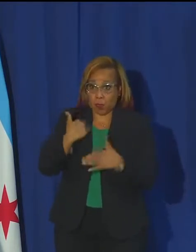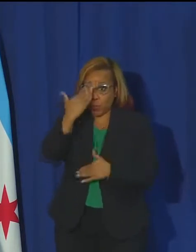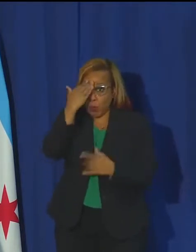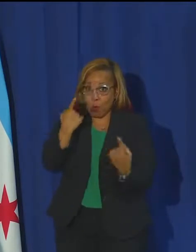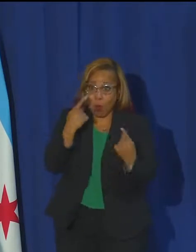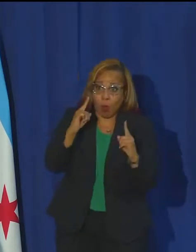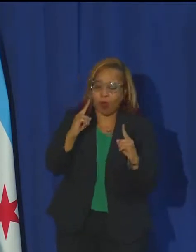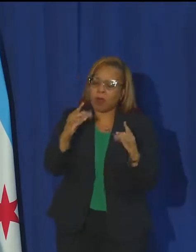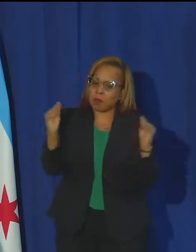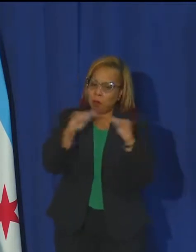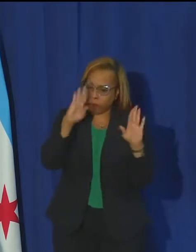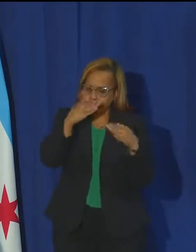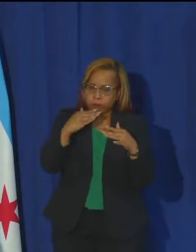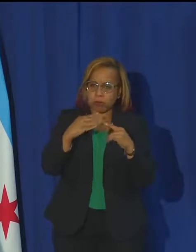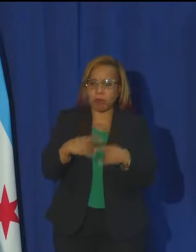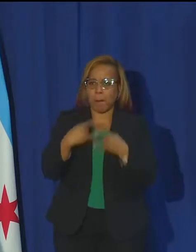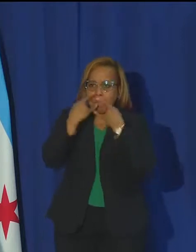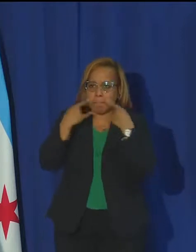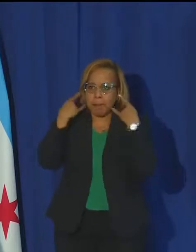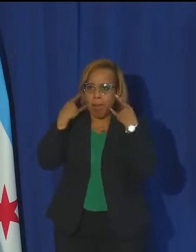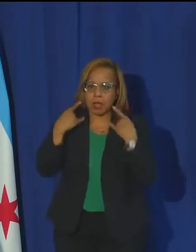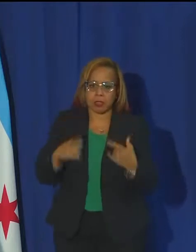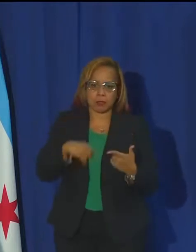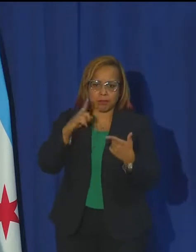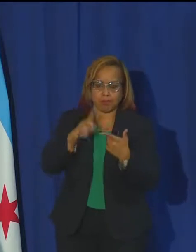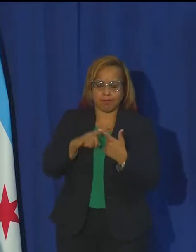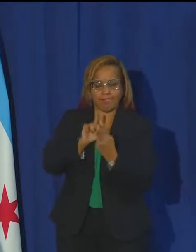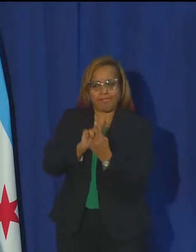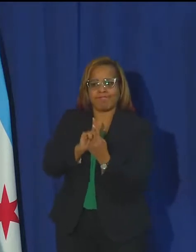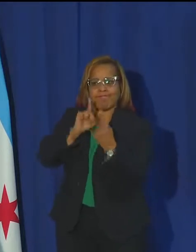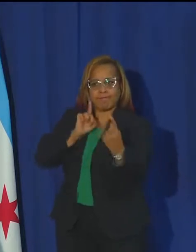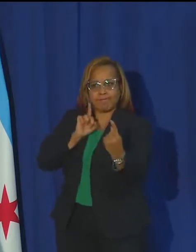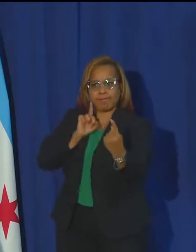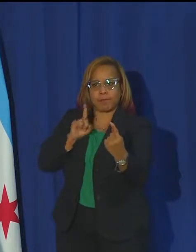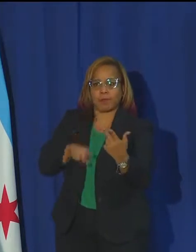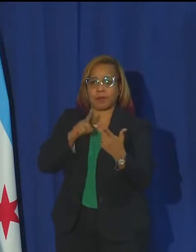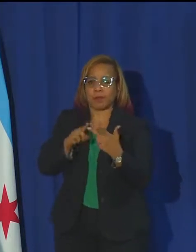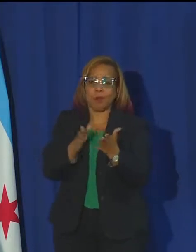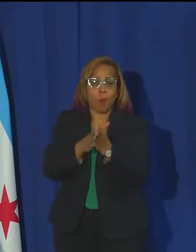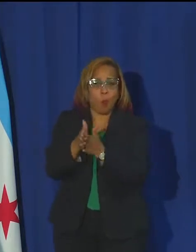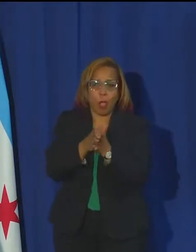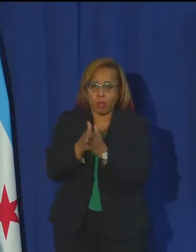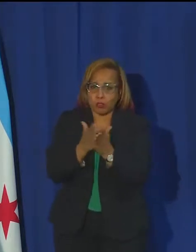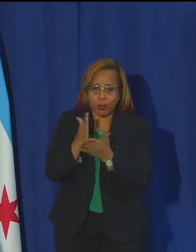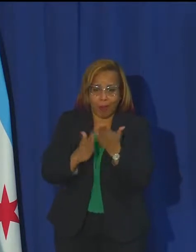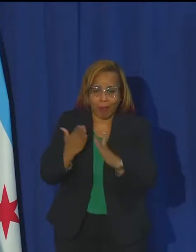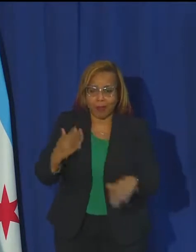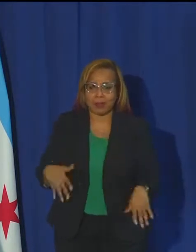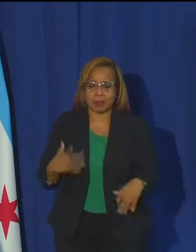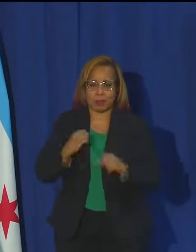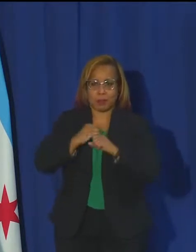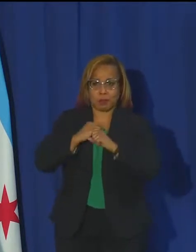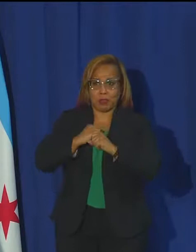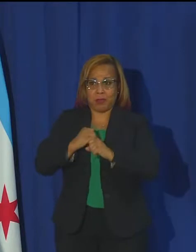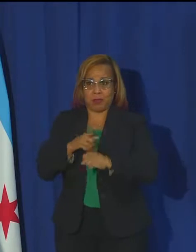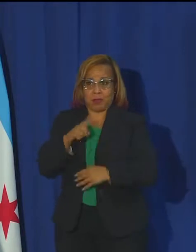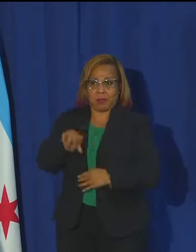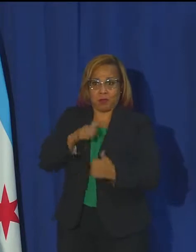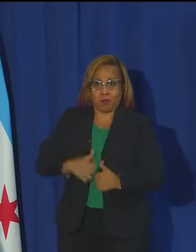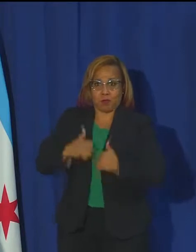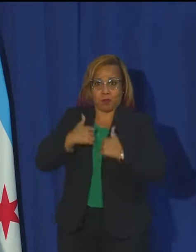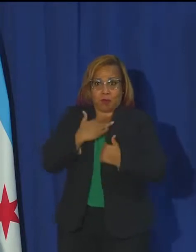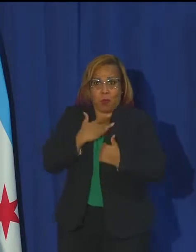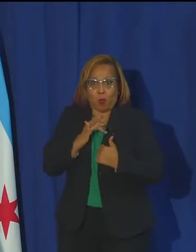know work: wearing your masks, keeping your distance, washing your hands, protecting vulnerable